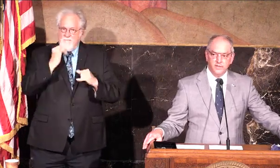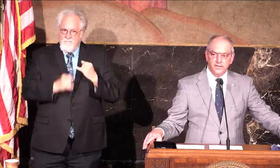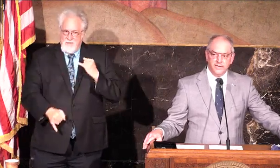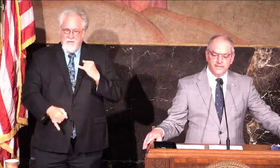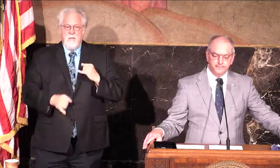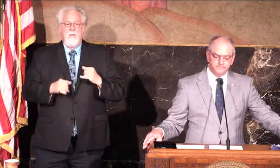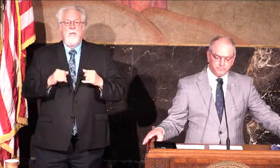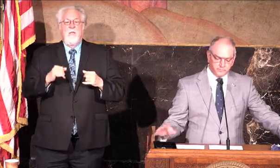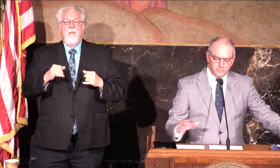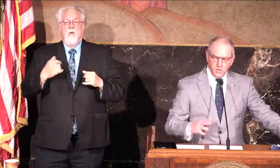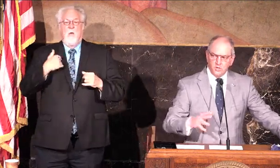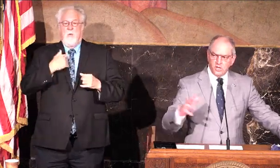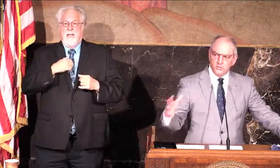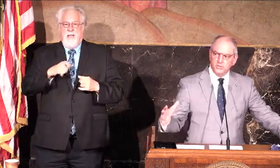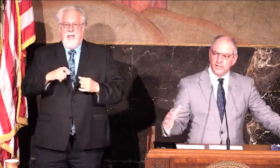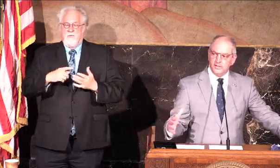to